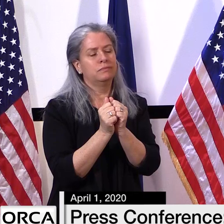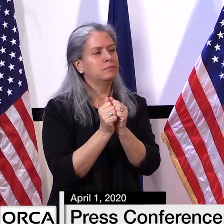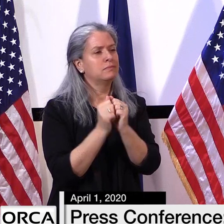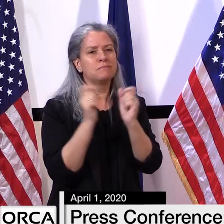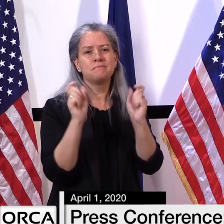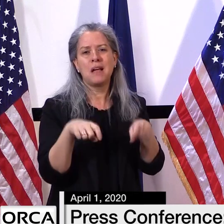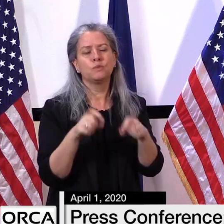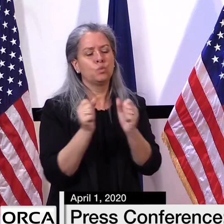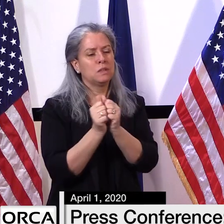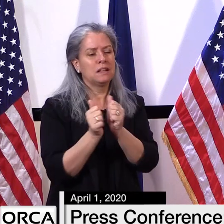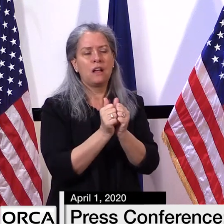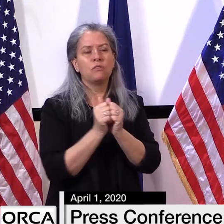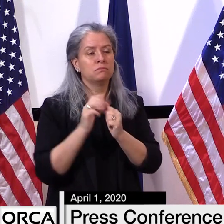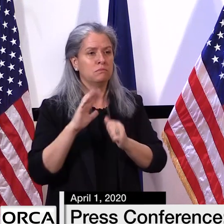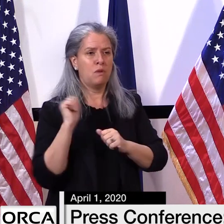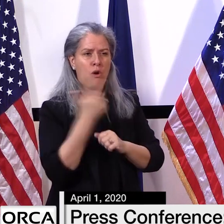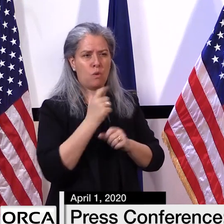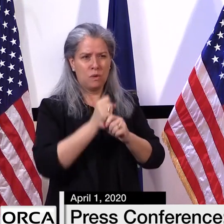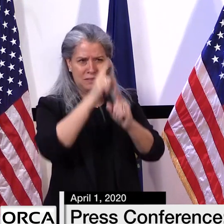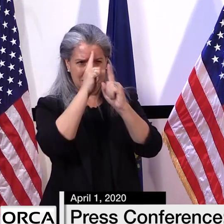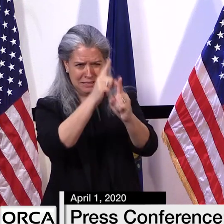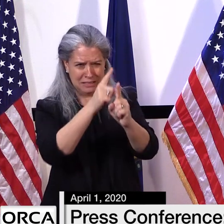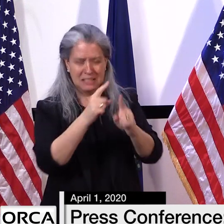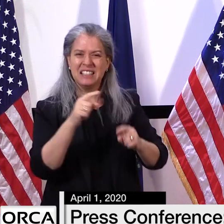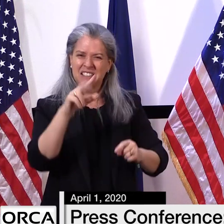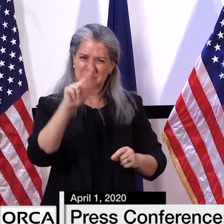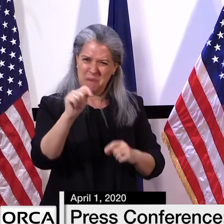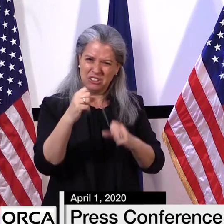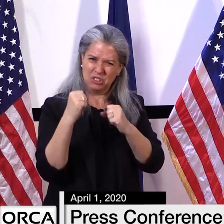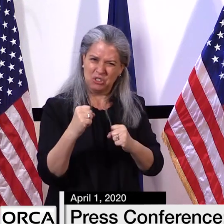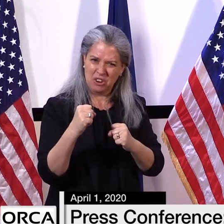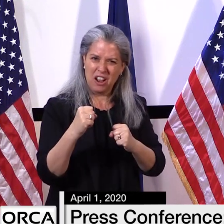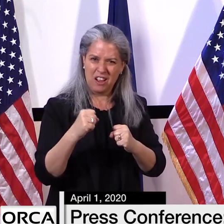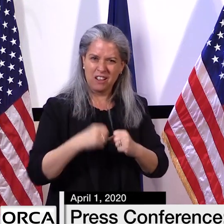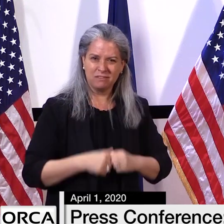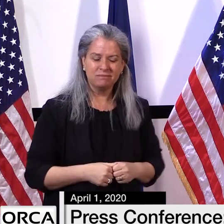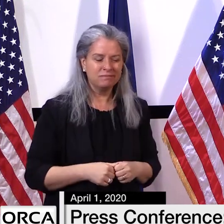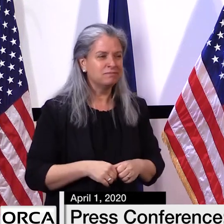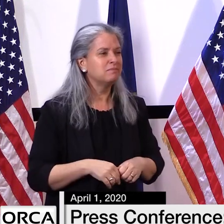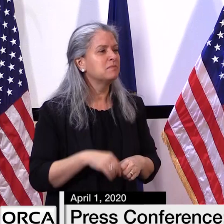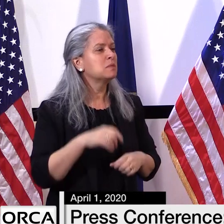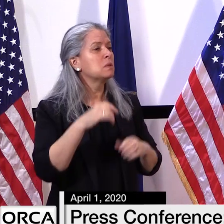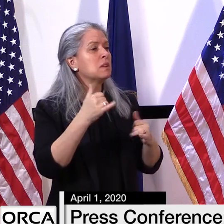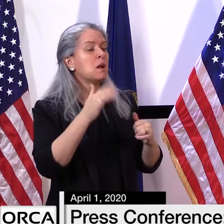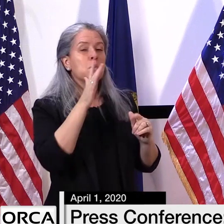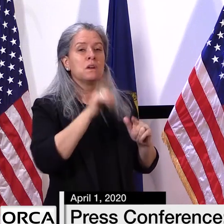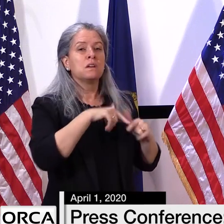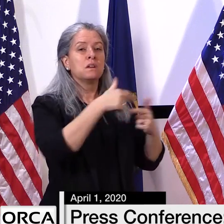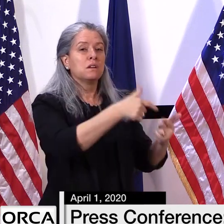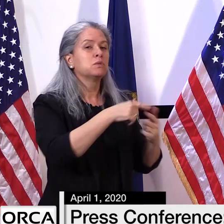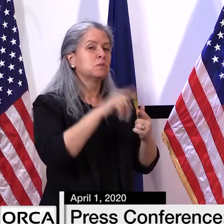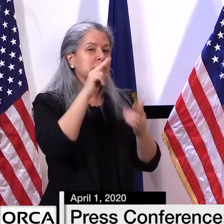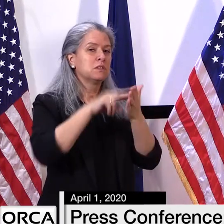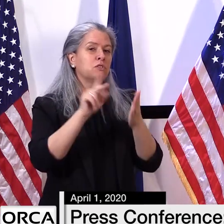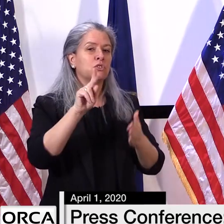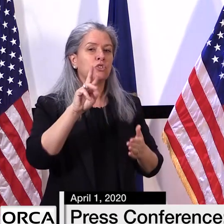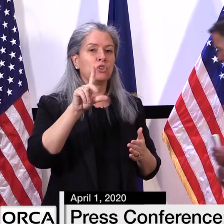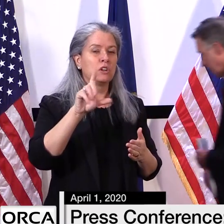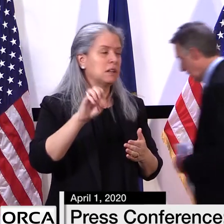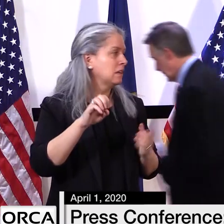all united and we're Vermont Strong. So with that, I'd like to turn it over to Secretary Curley.